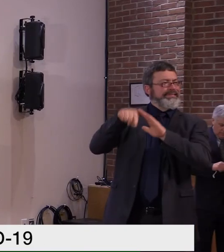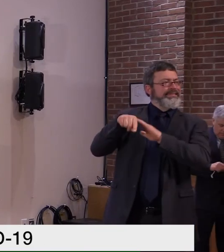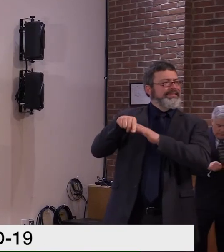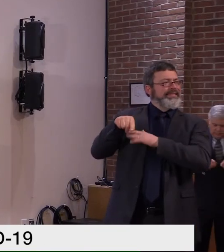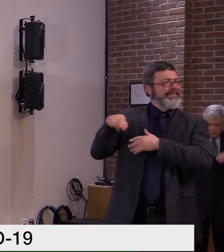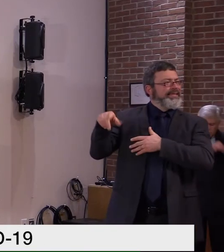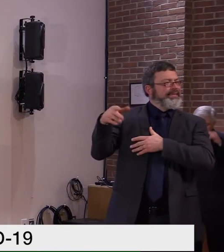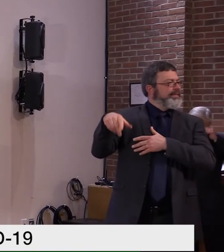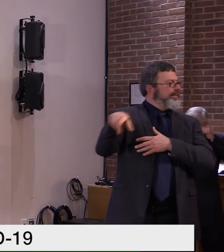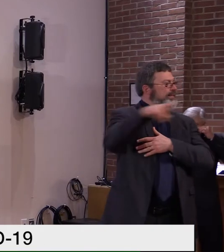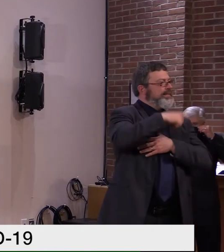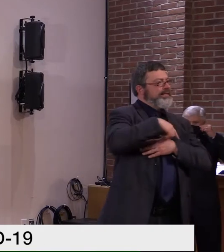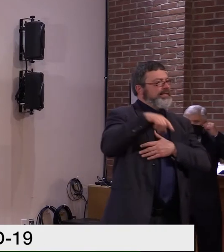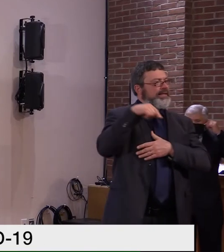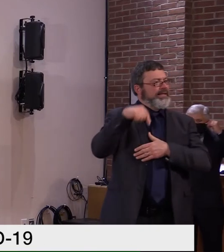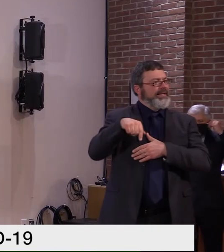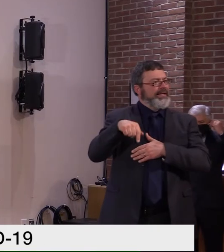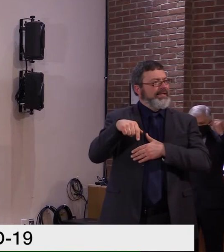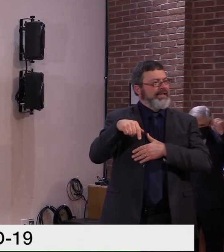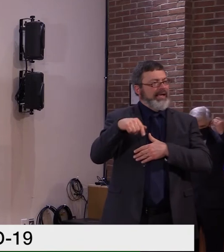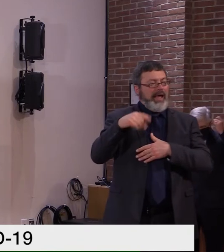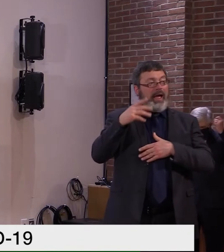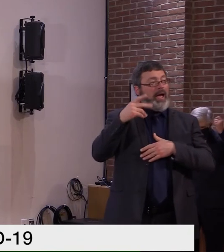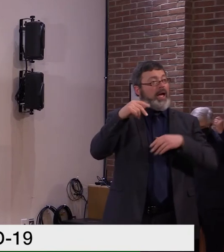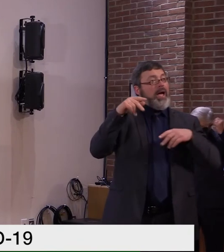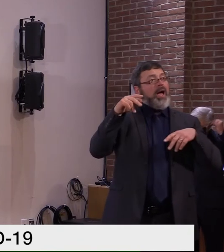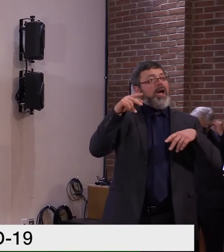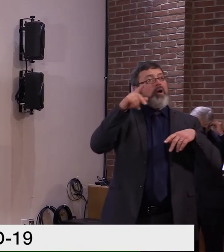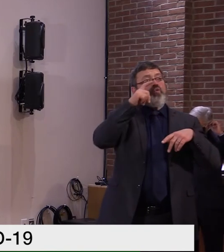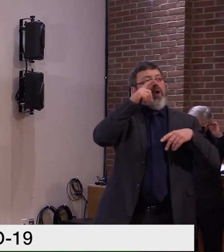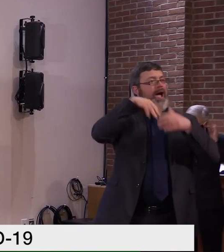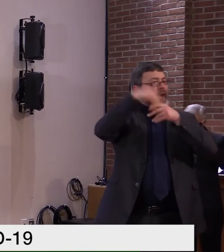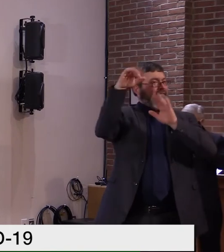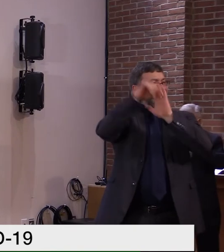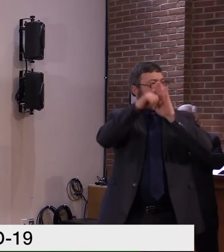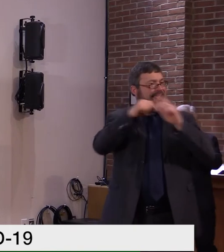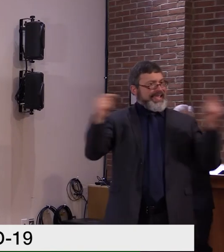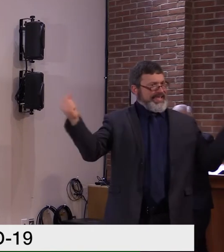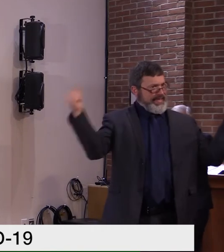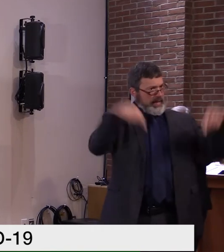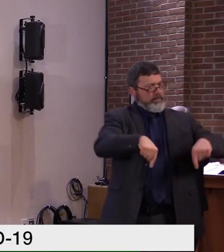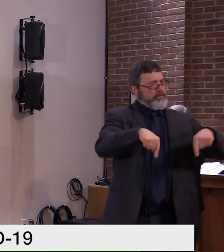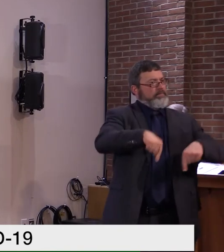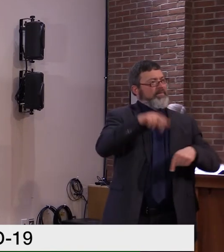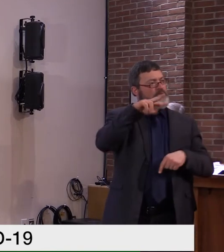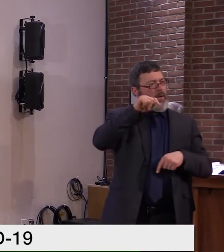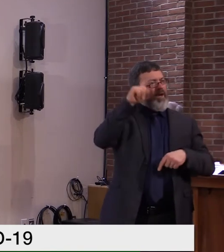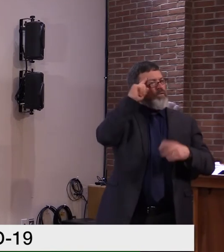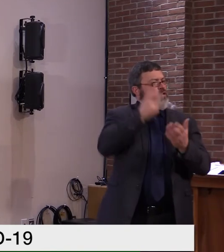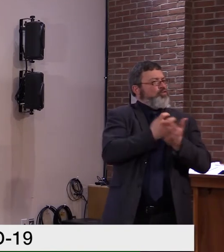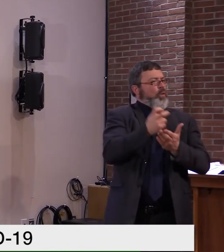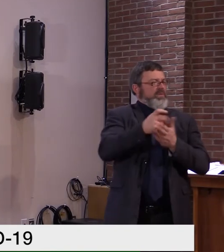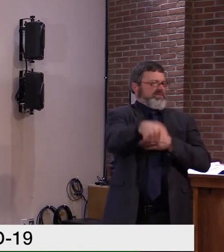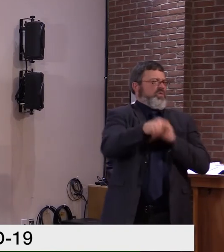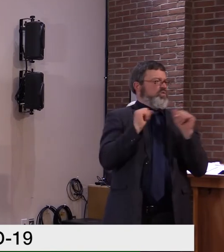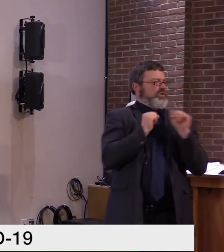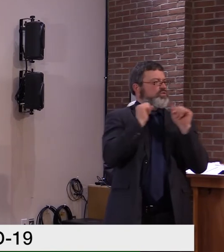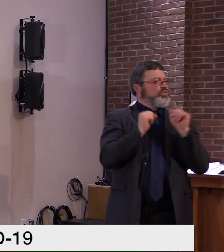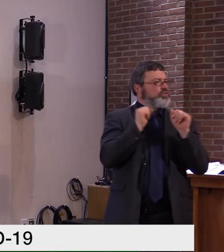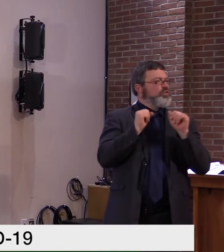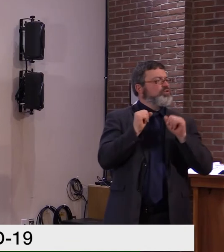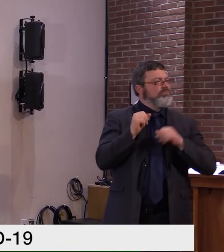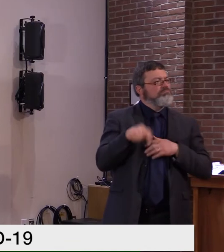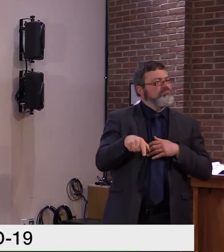But did I understand you correctly that if somebody wants to travel from the state, they cannot quarantine for 14 days and then come to